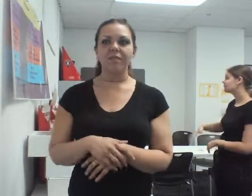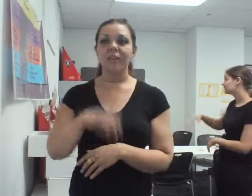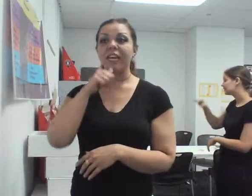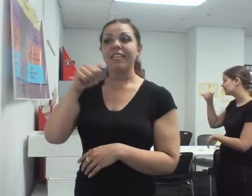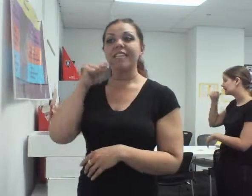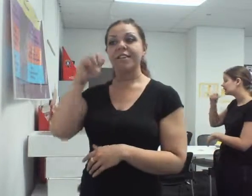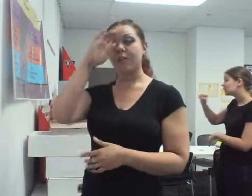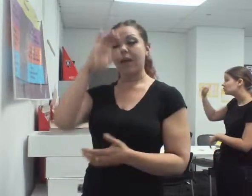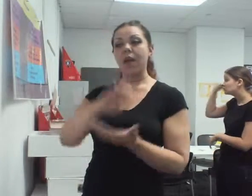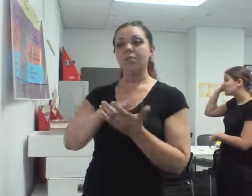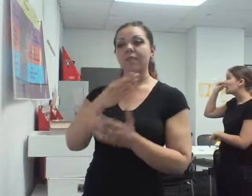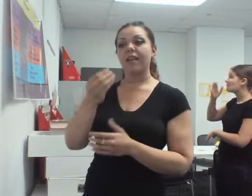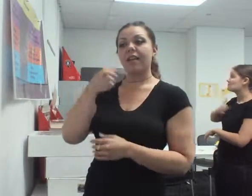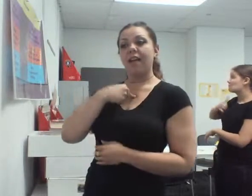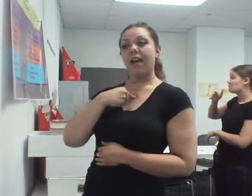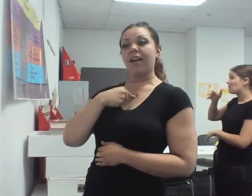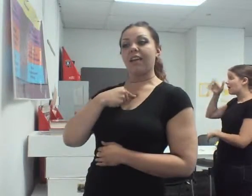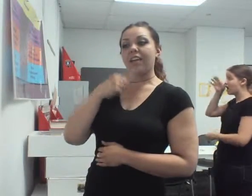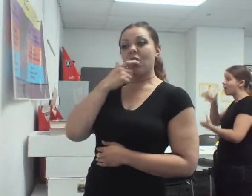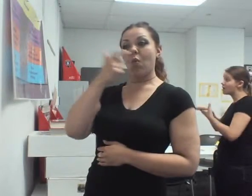watch. A.